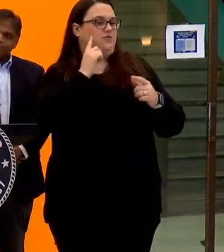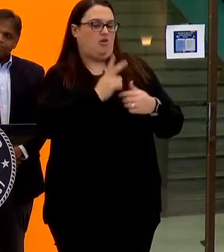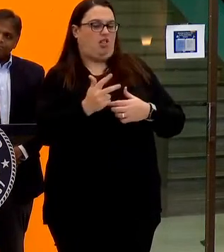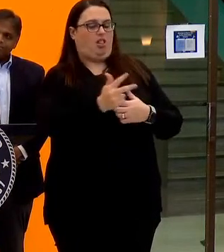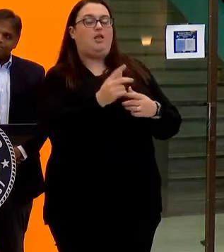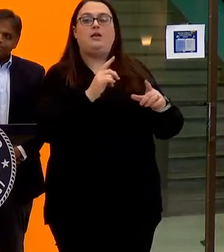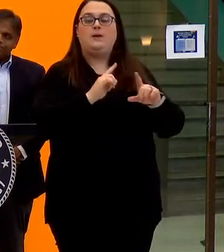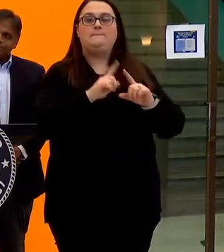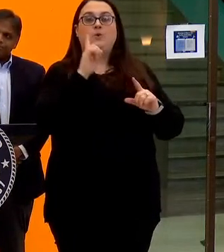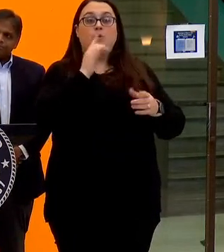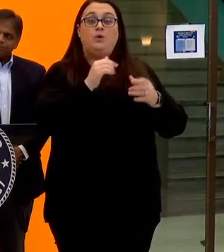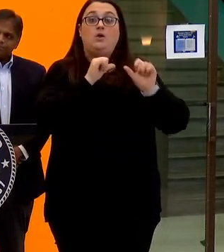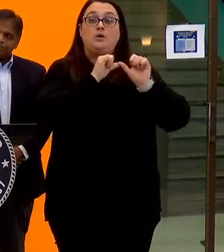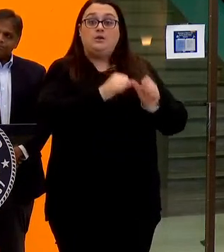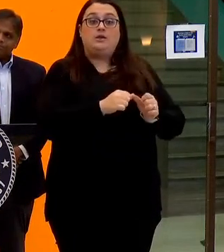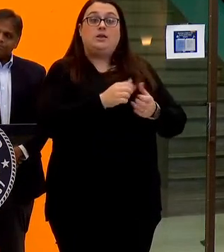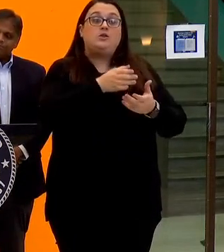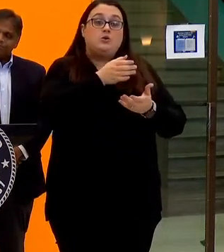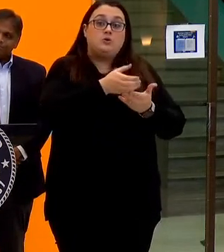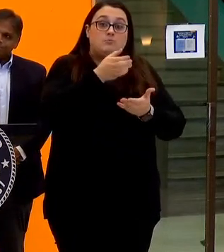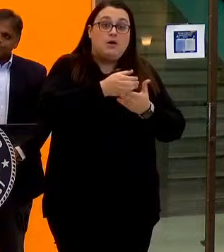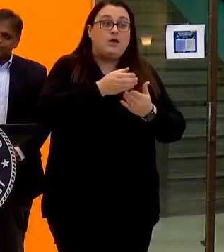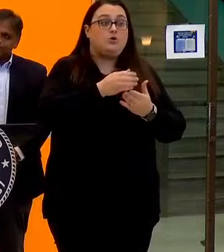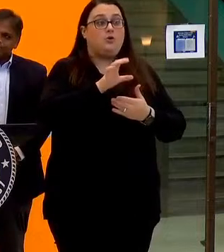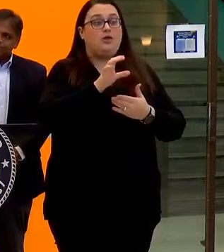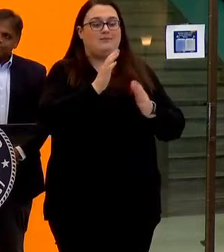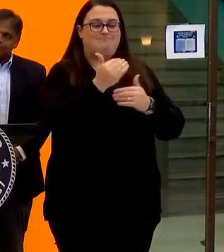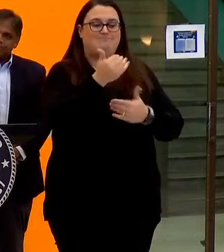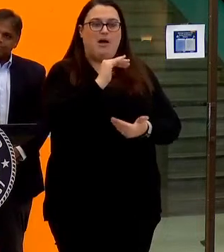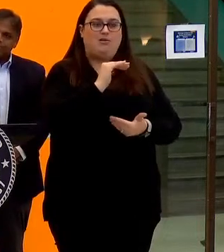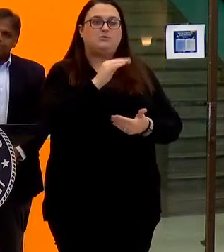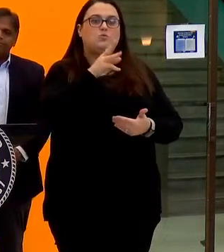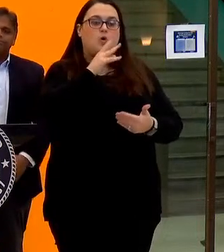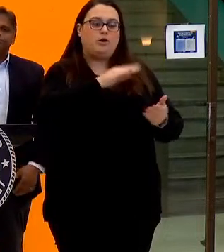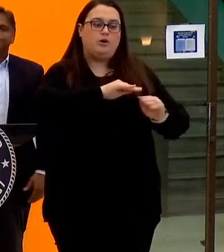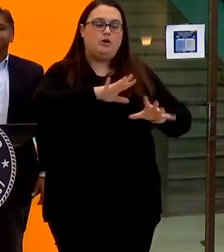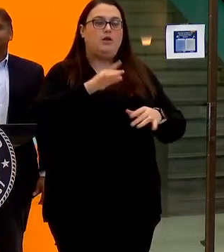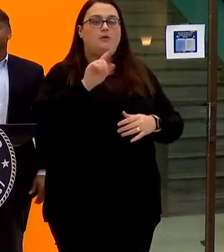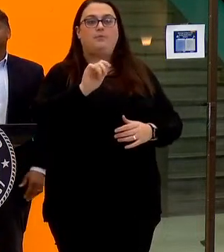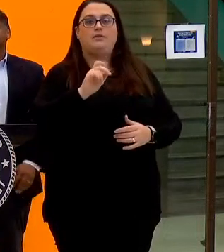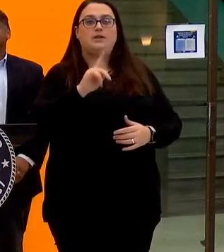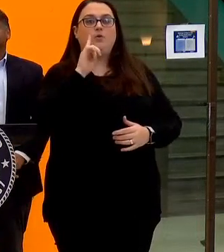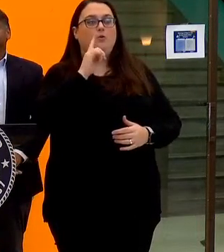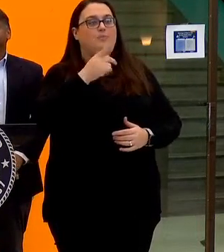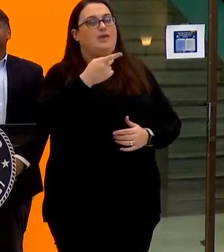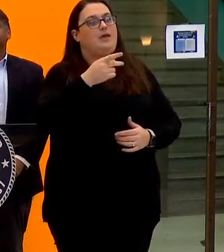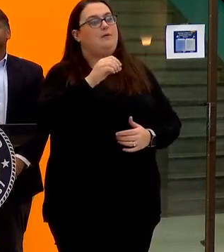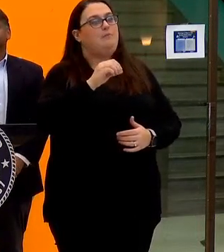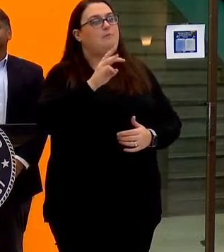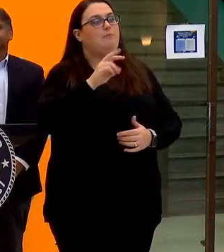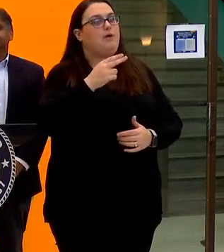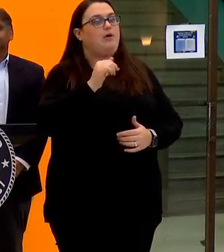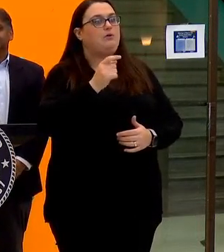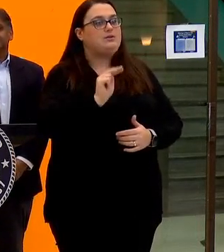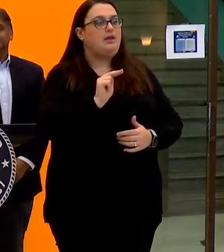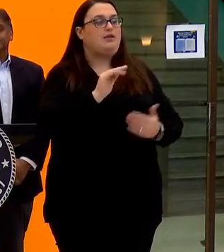we will continue bottled and carton water distribution there, the tank will be at Powhatan Community